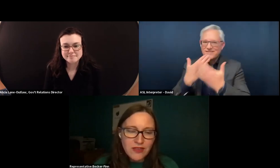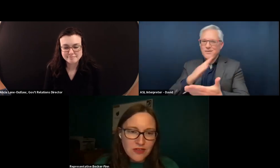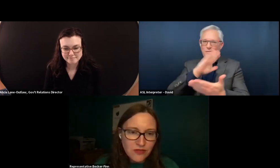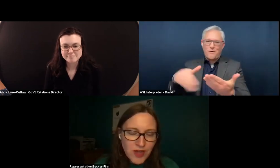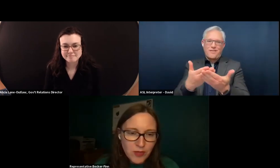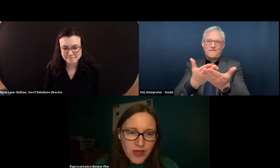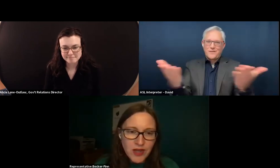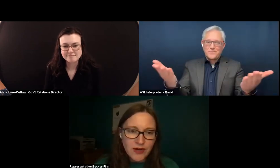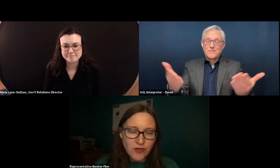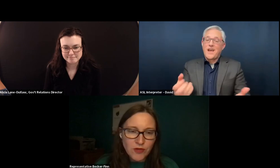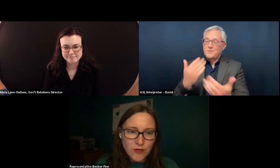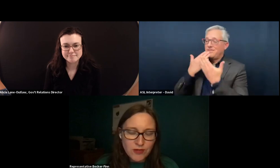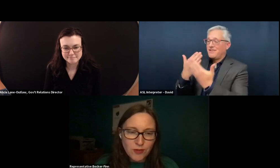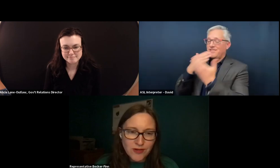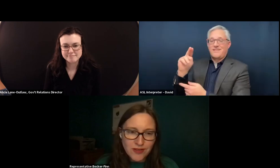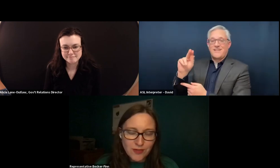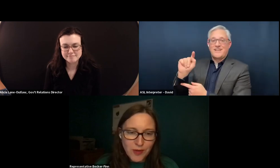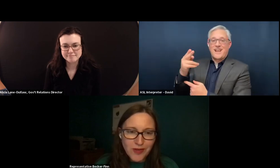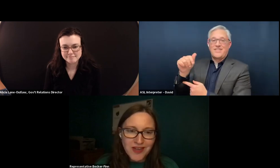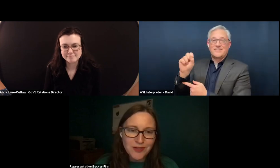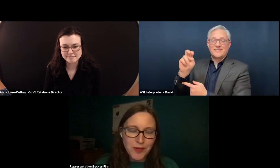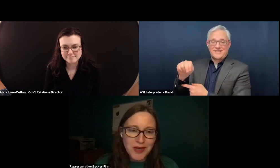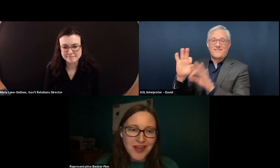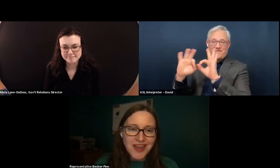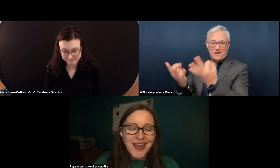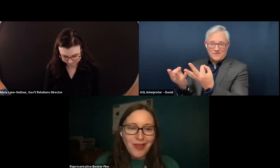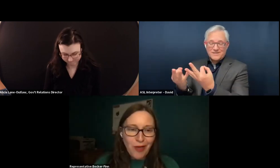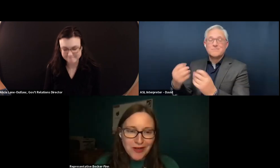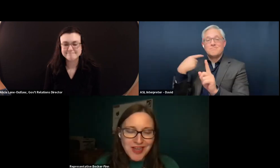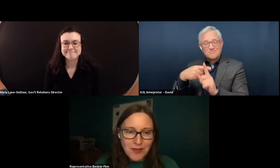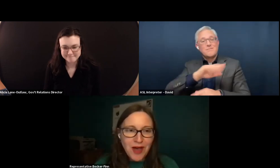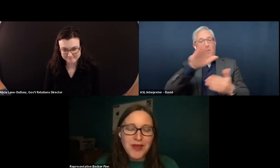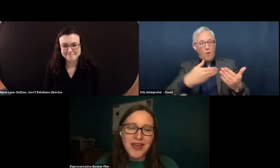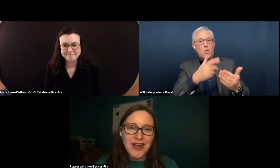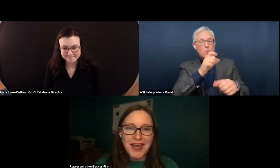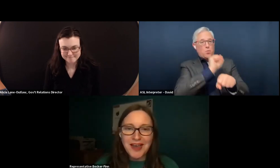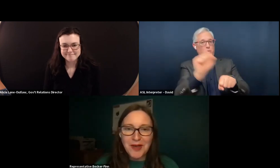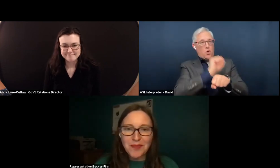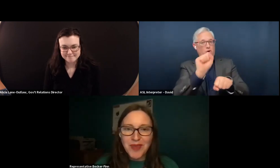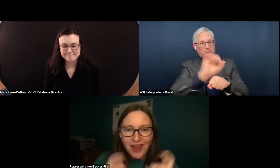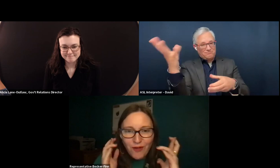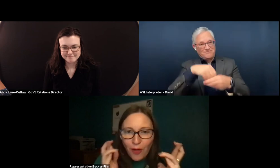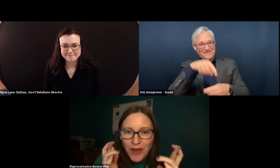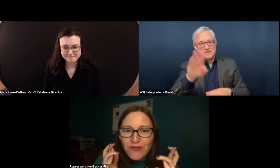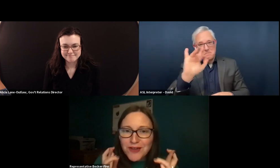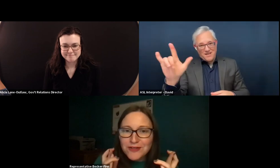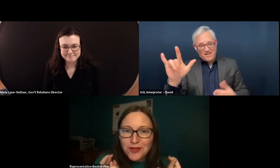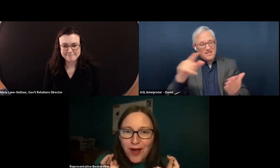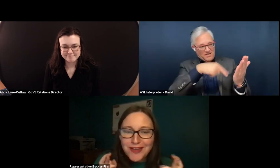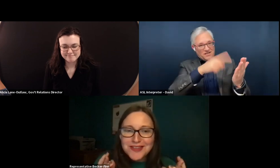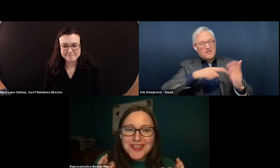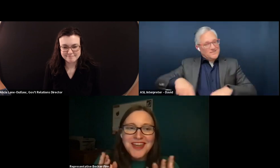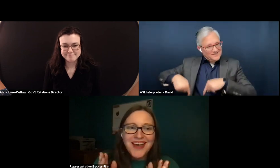the Nathanson family and everyone who has worked on this bill. It has been a long time coming, and I have all my